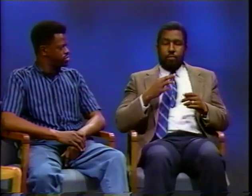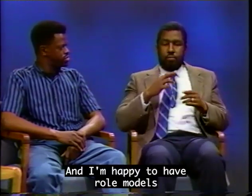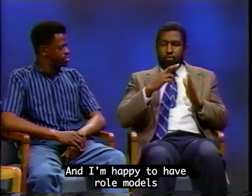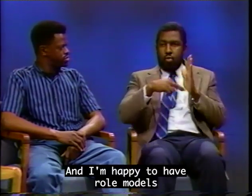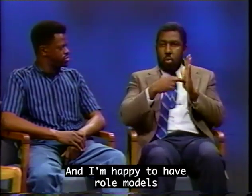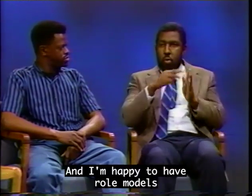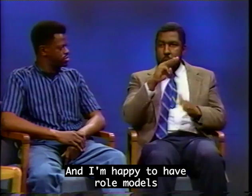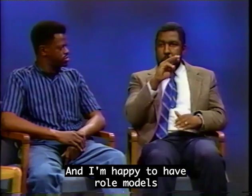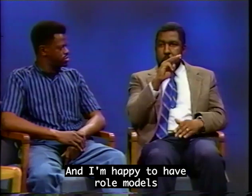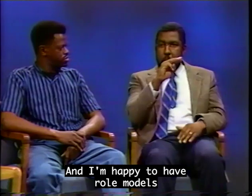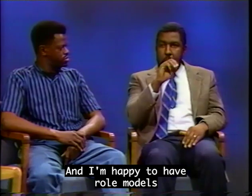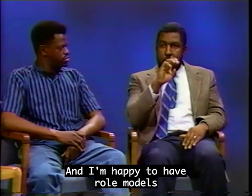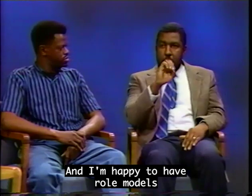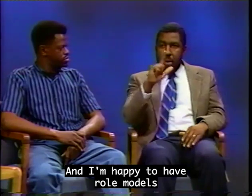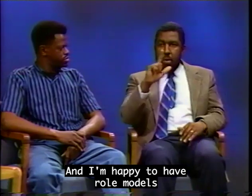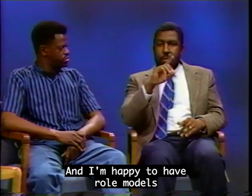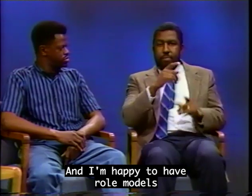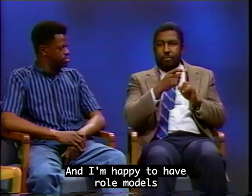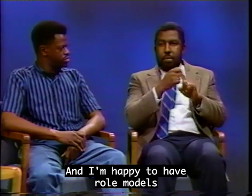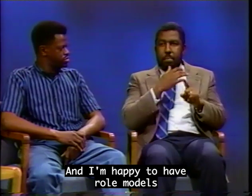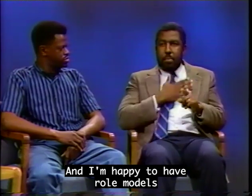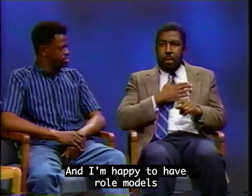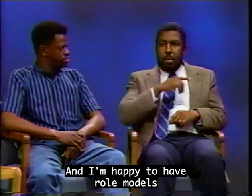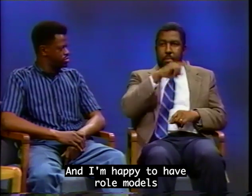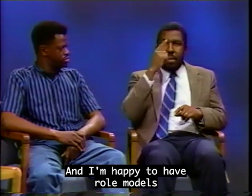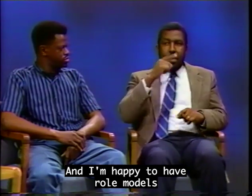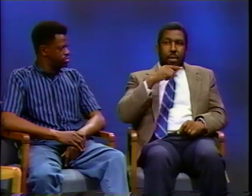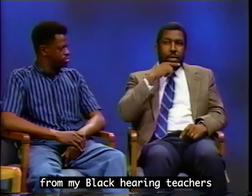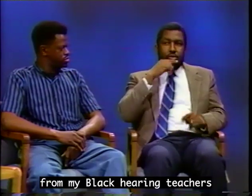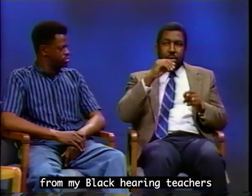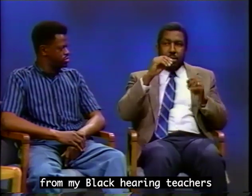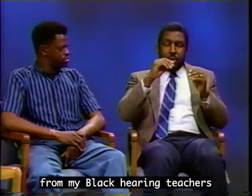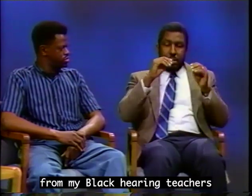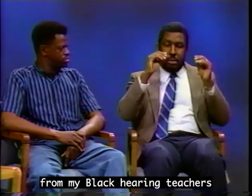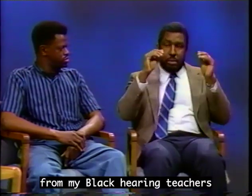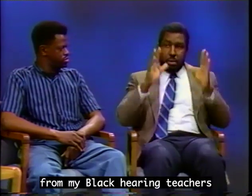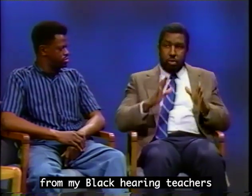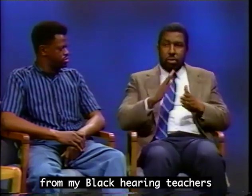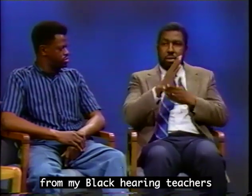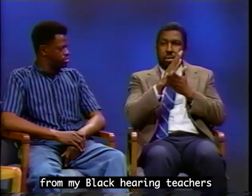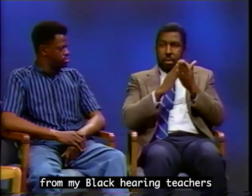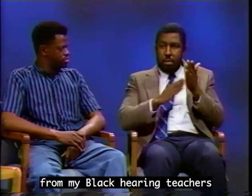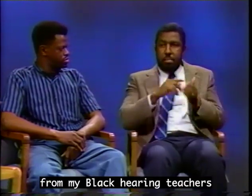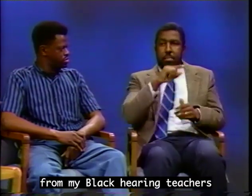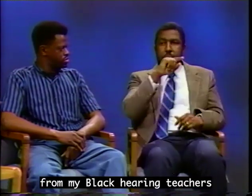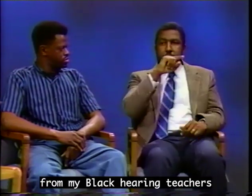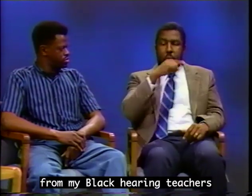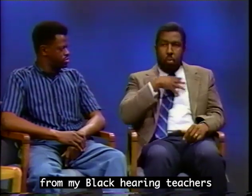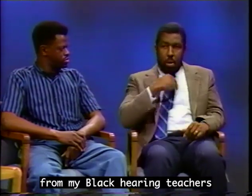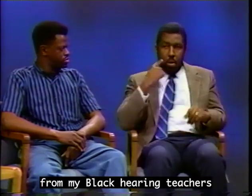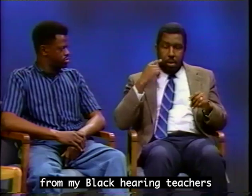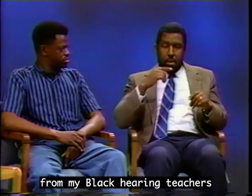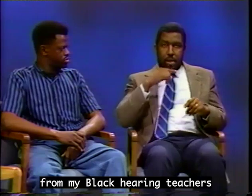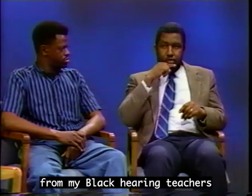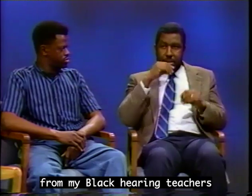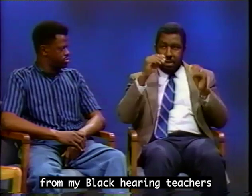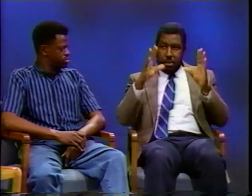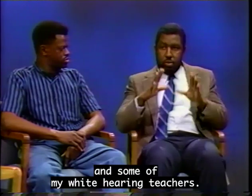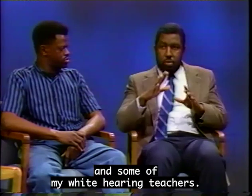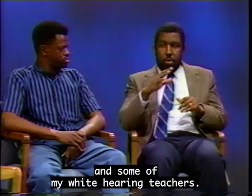And I'm happy to have role models from my black hearing teachers and some